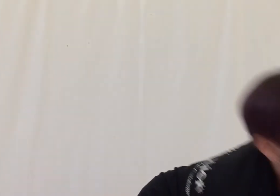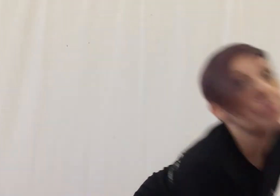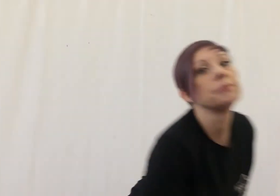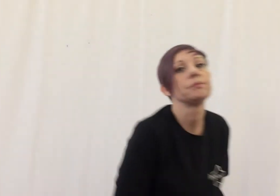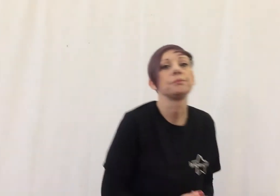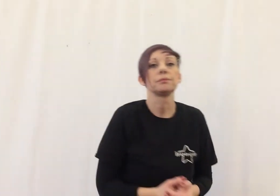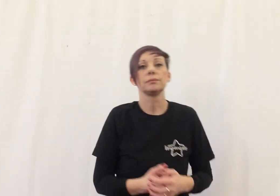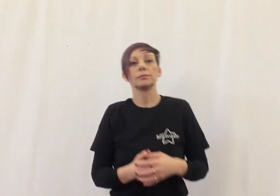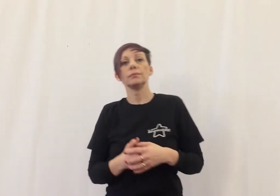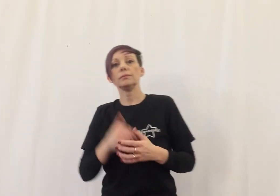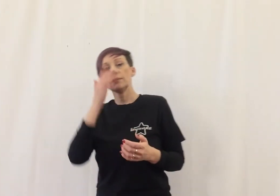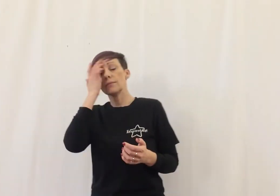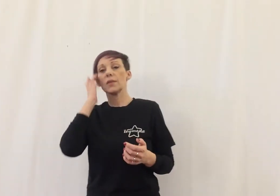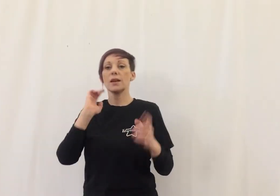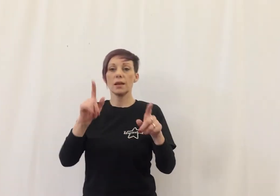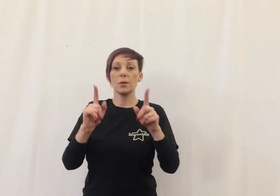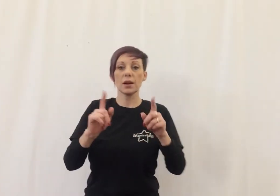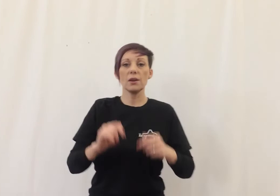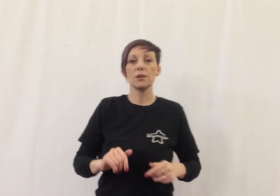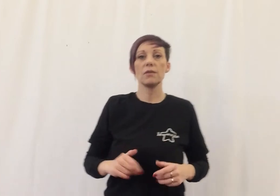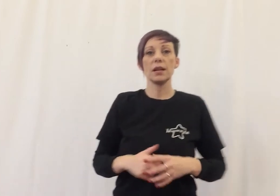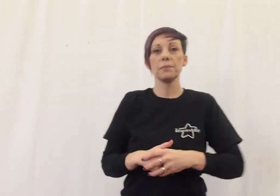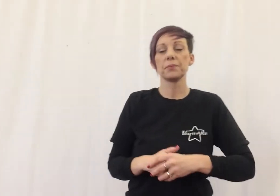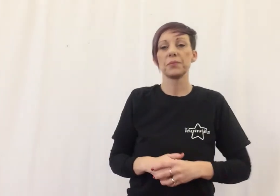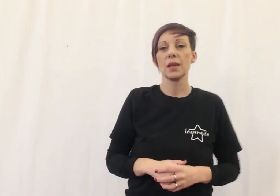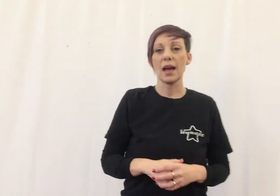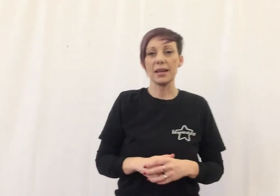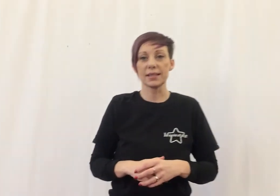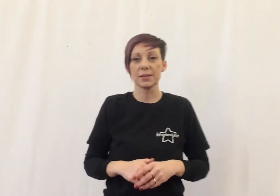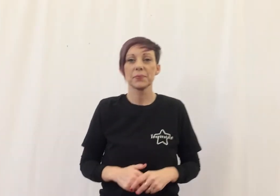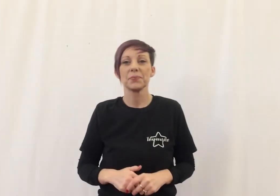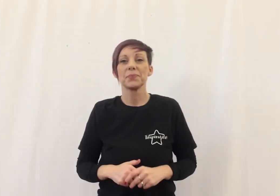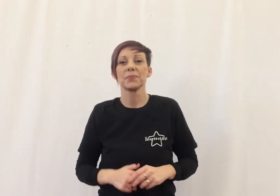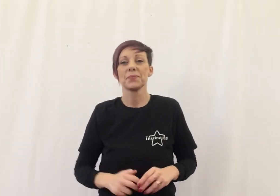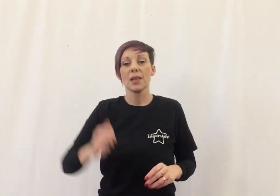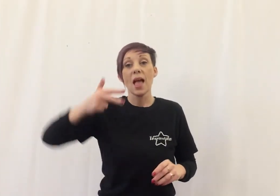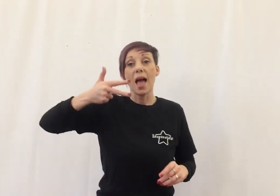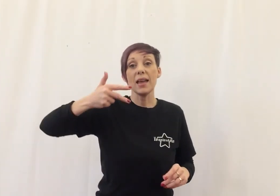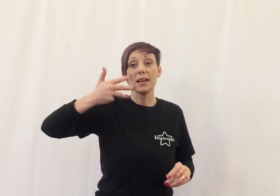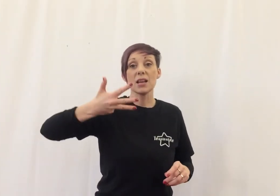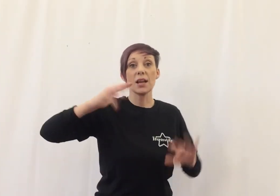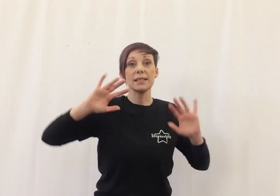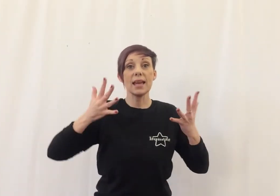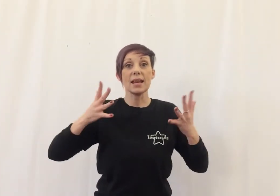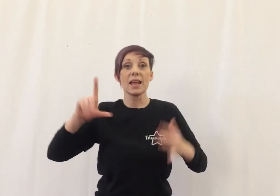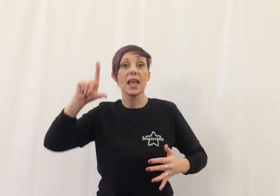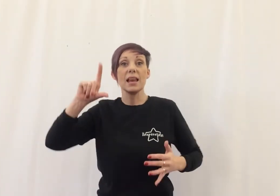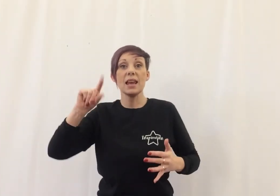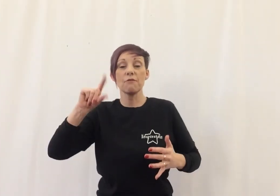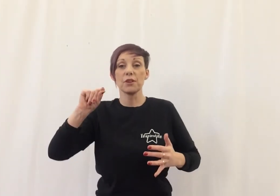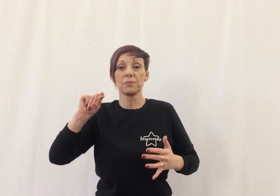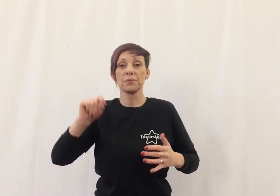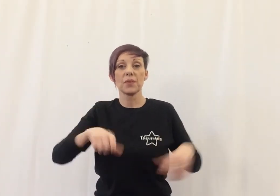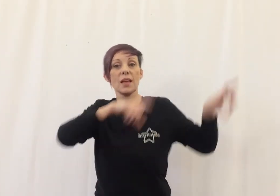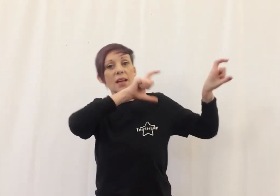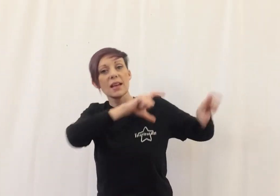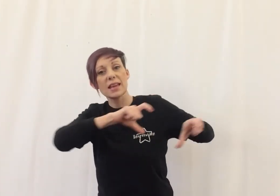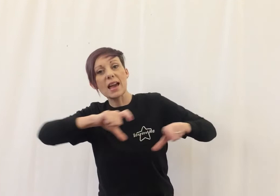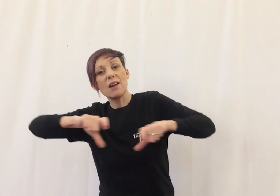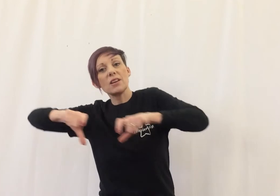Come around the clock. Here we go, ready? 8. 9, 10, 11, 2, Carry